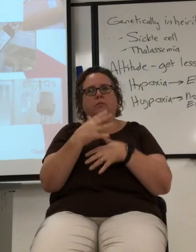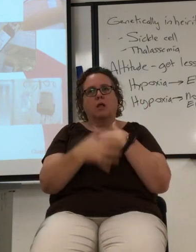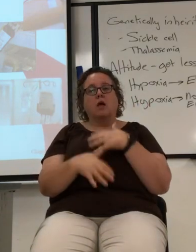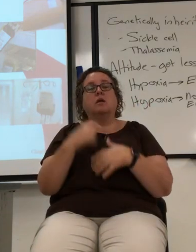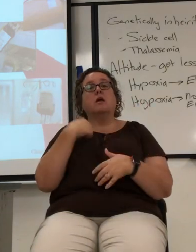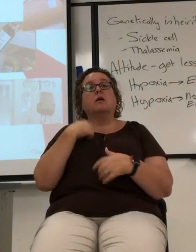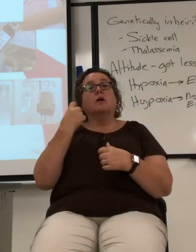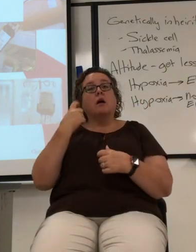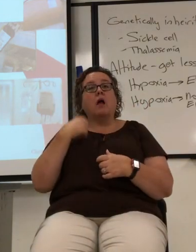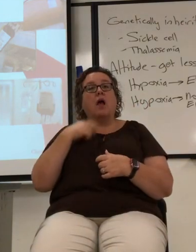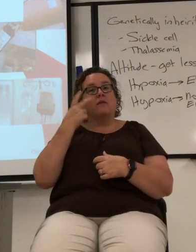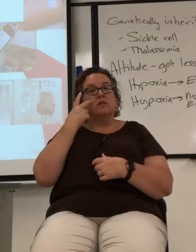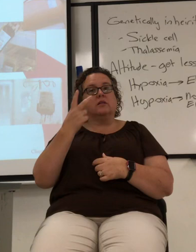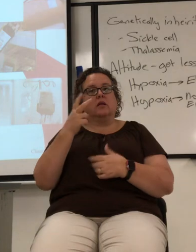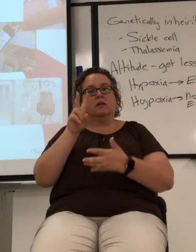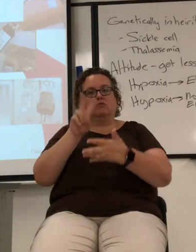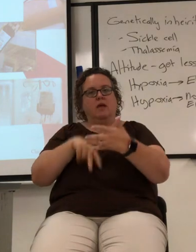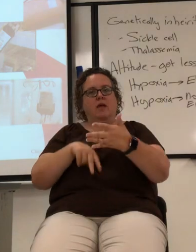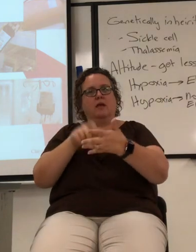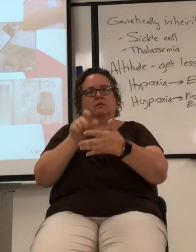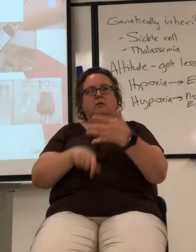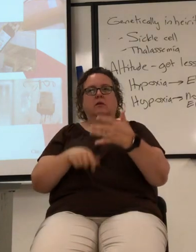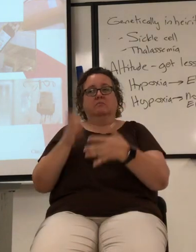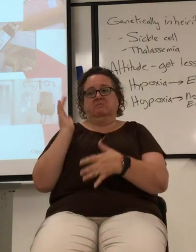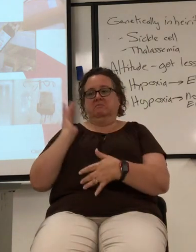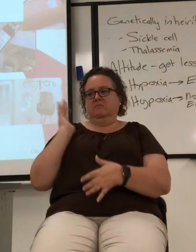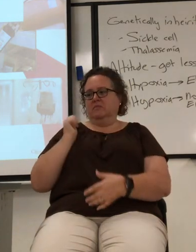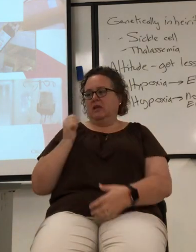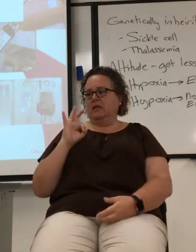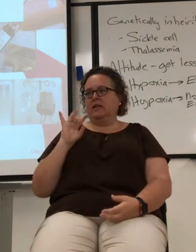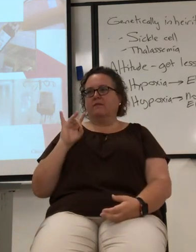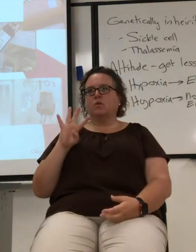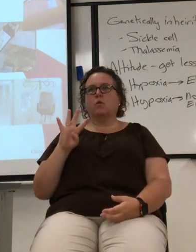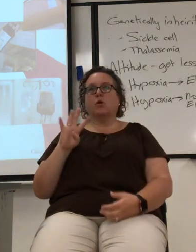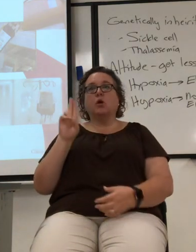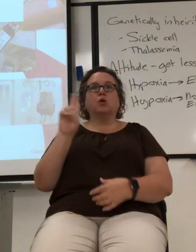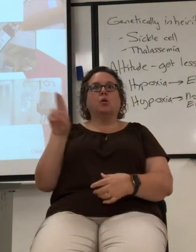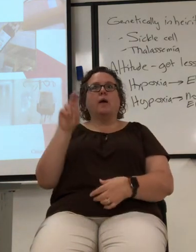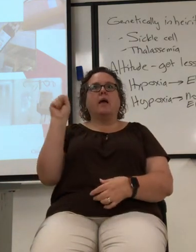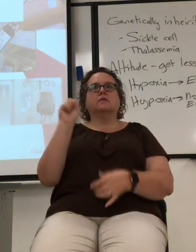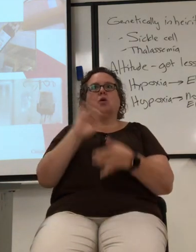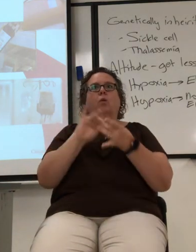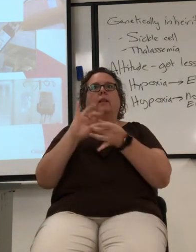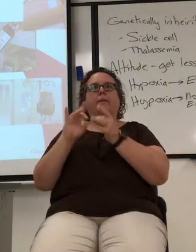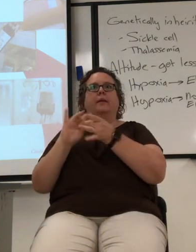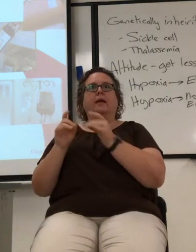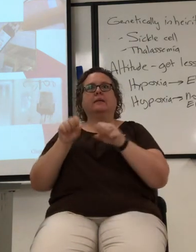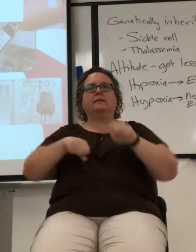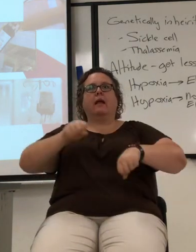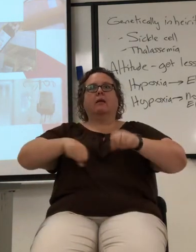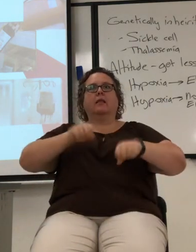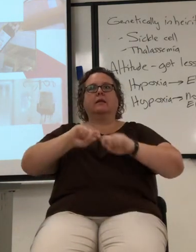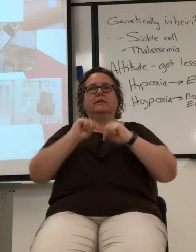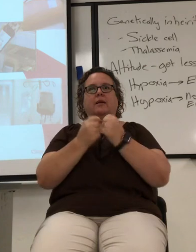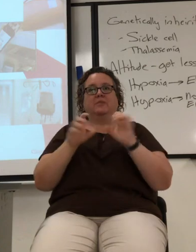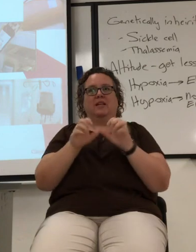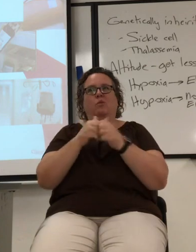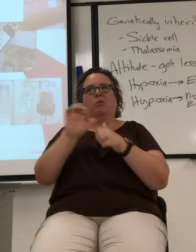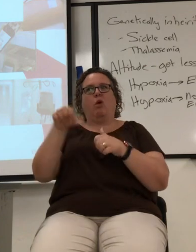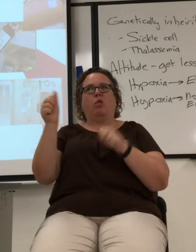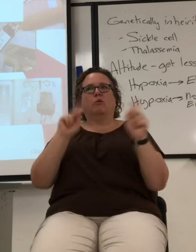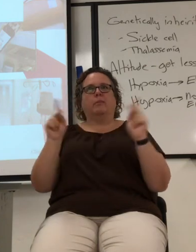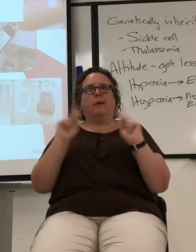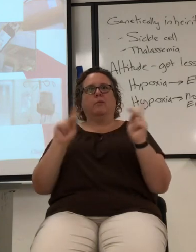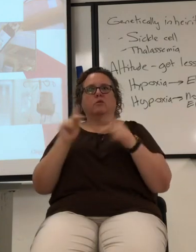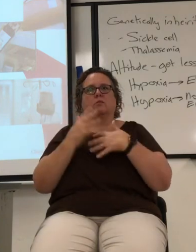where in the 80s, I think it was the 1984 U.S. Olympic cycling team, they did it with other people's blood and led